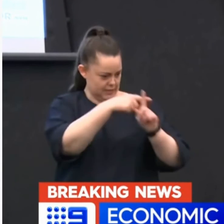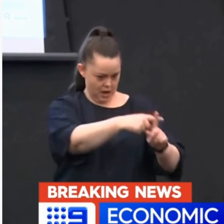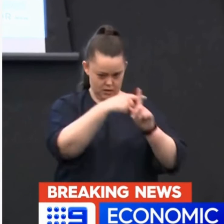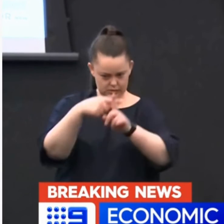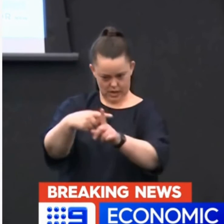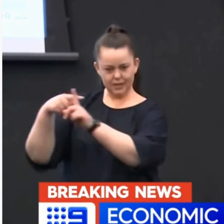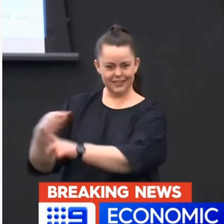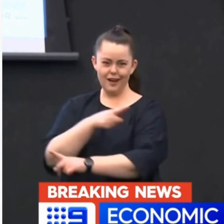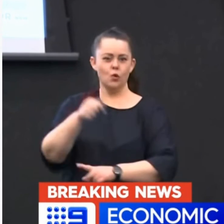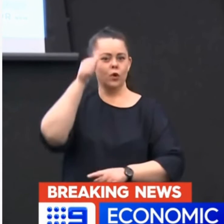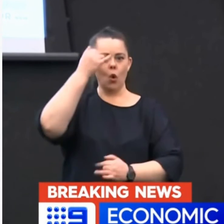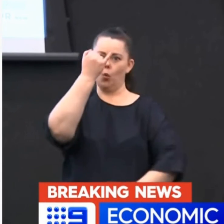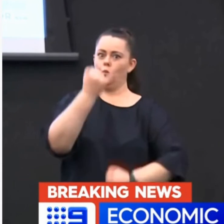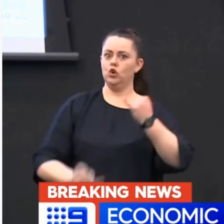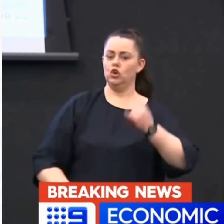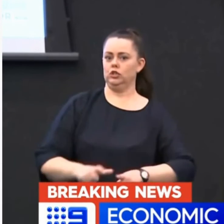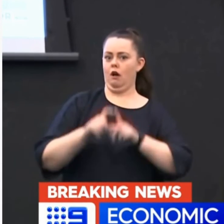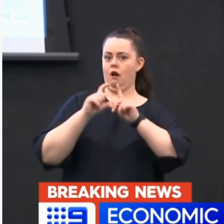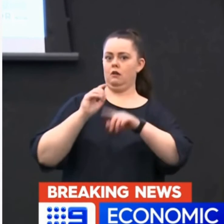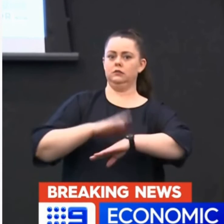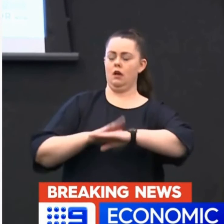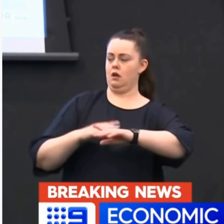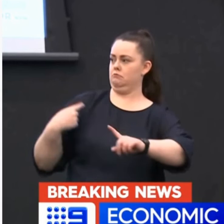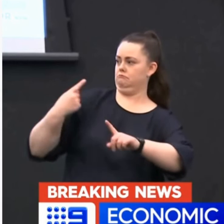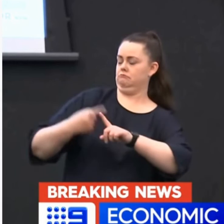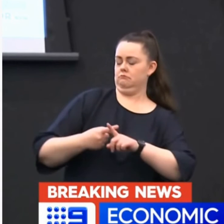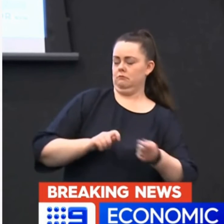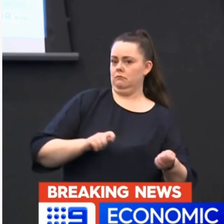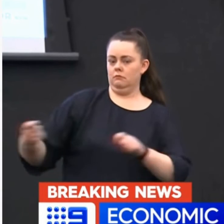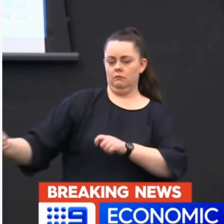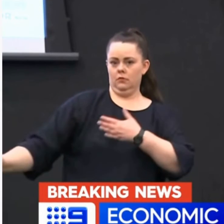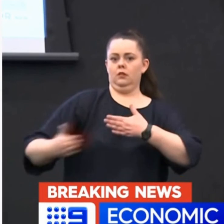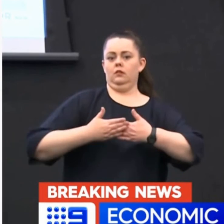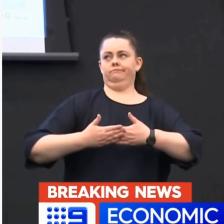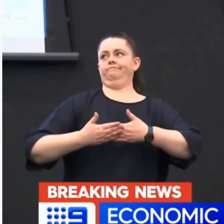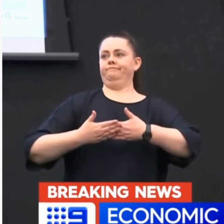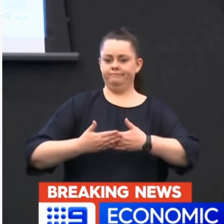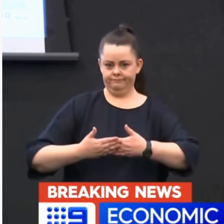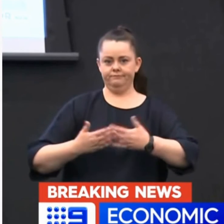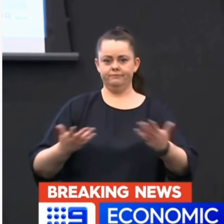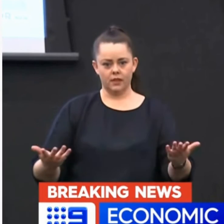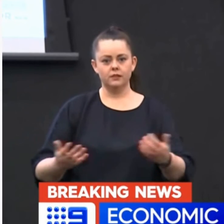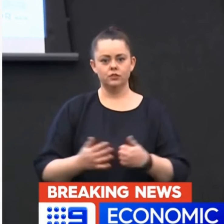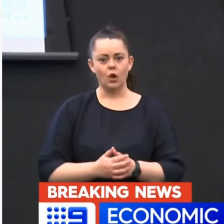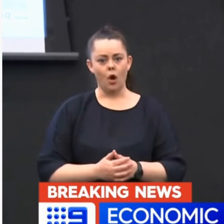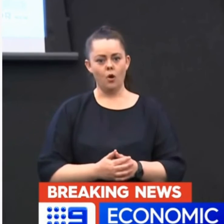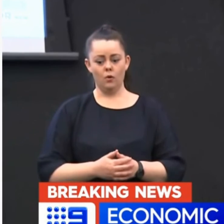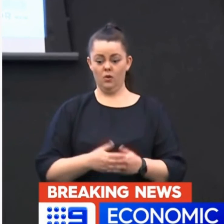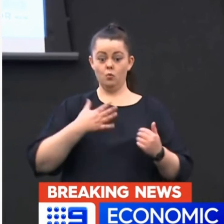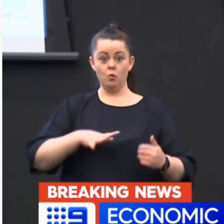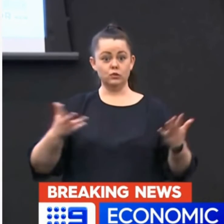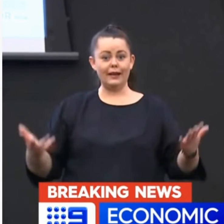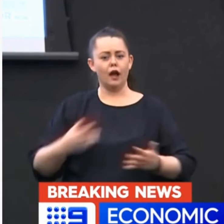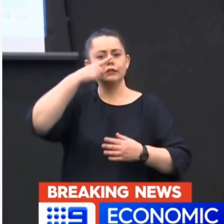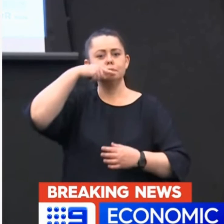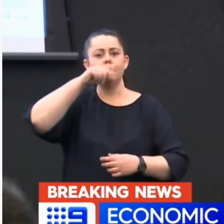economy that have been hardest hit, and also getting people to get out and enjoy those areas of the economy that they love the most. Finally, we